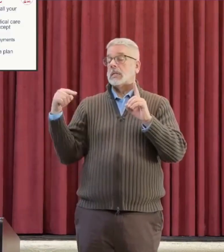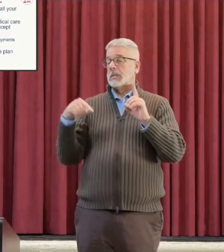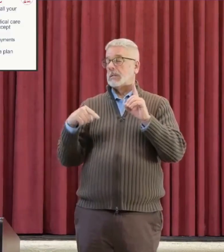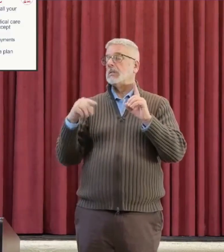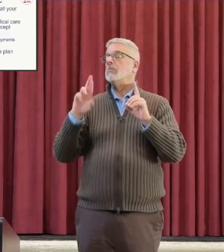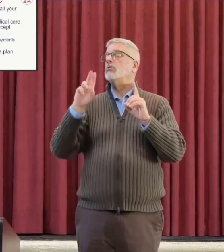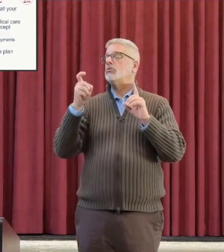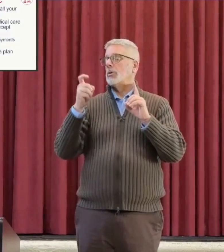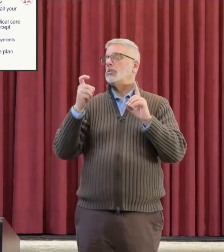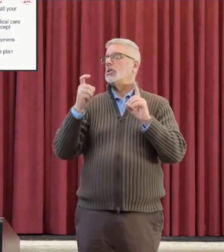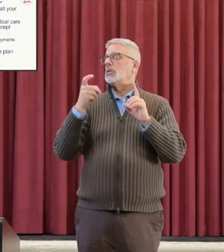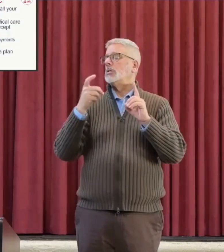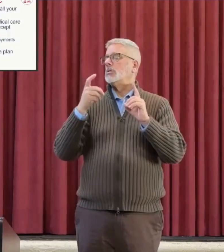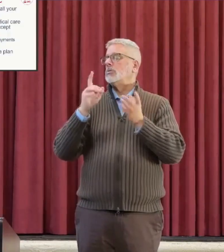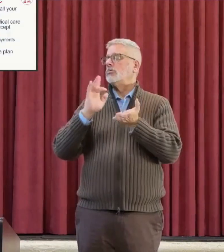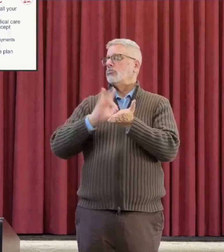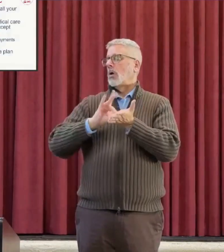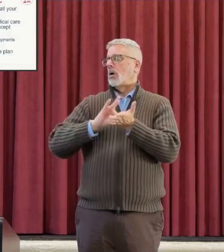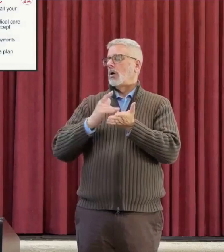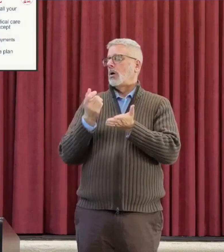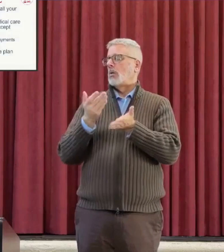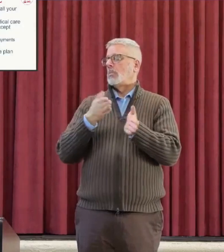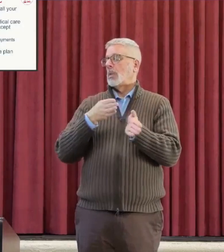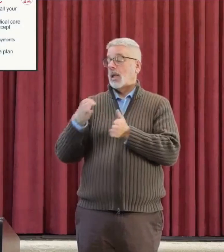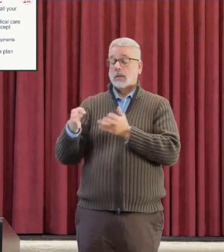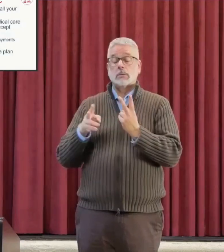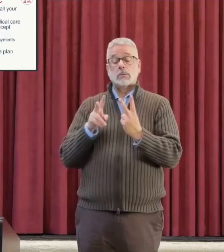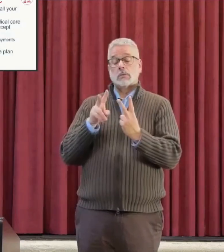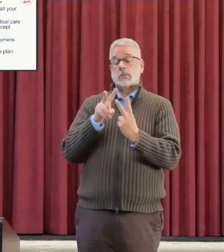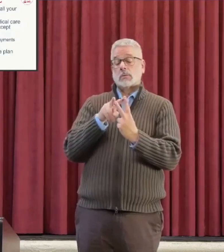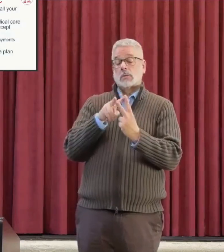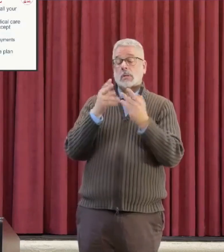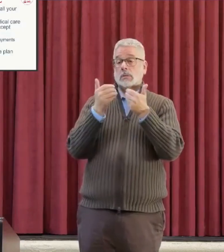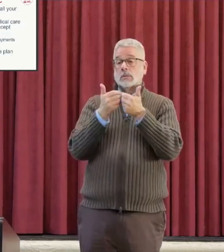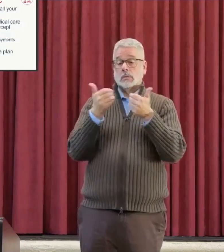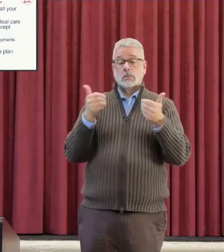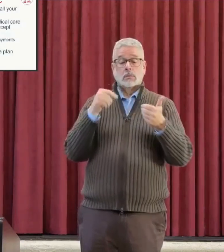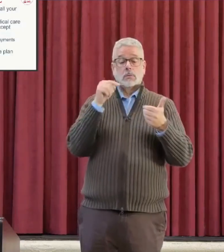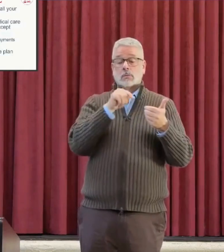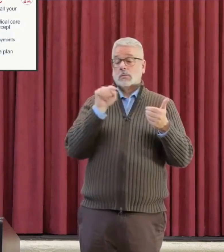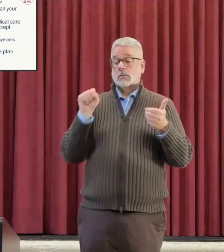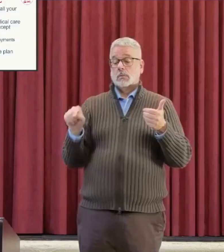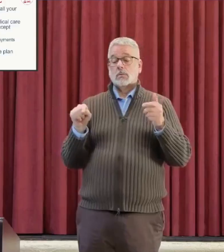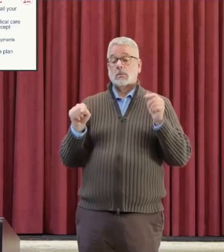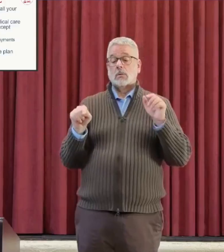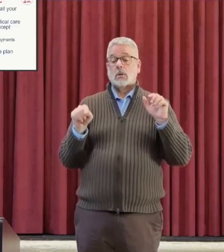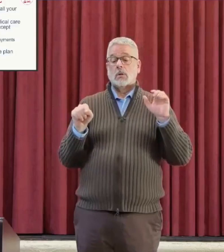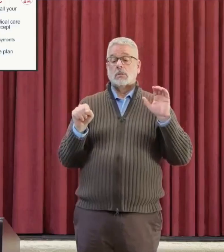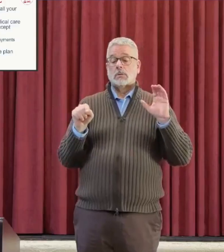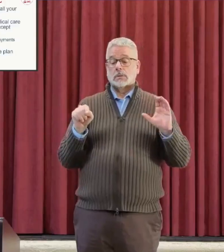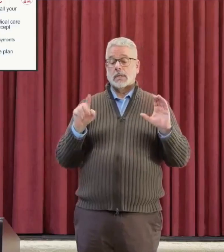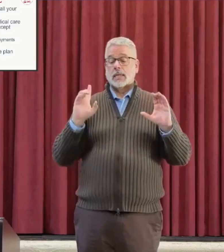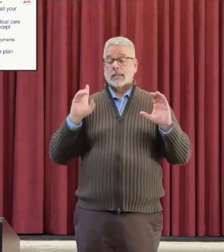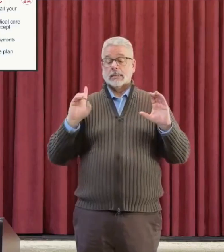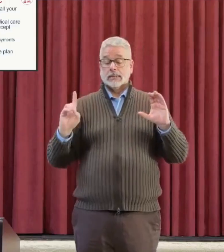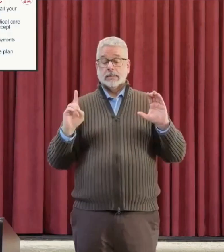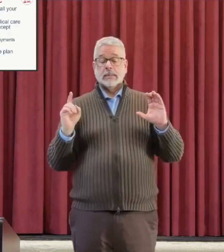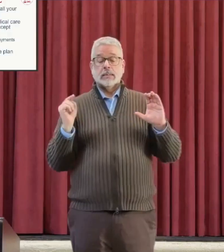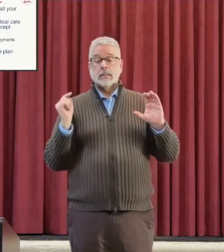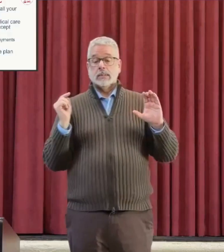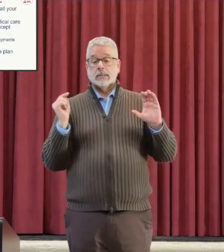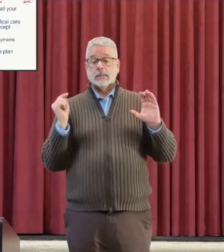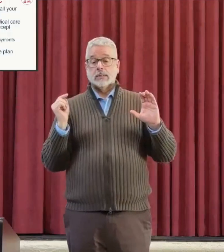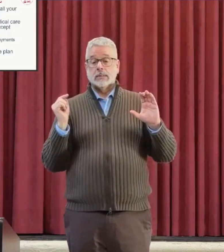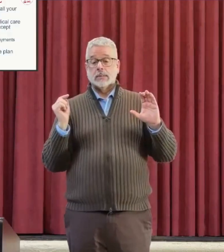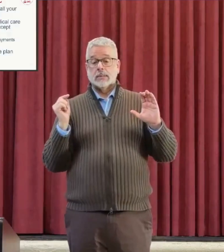that's prescription drug plan. So the differences of these two parts are, first